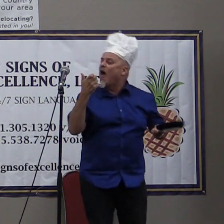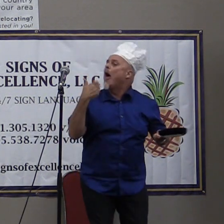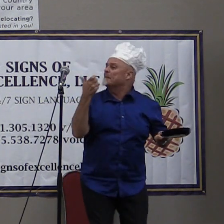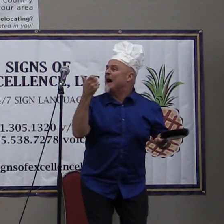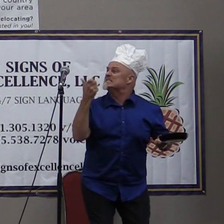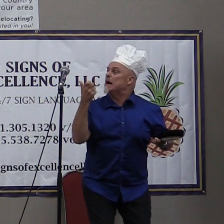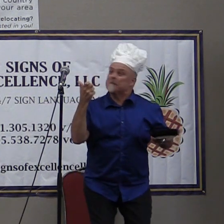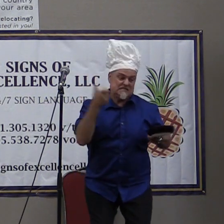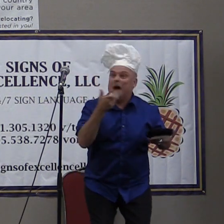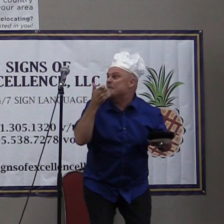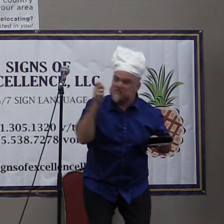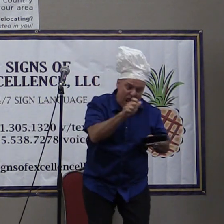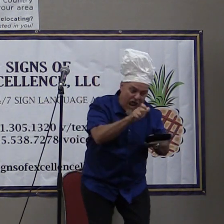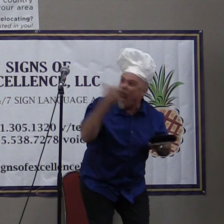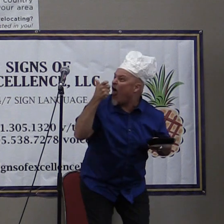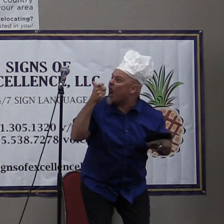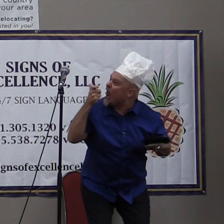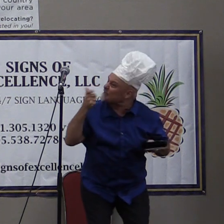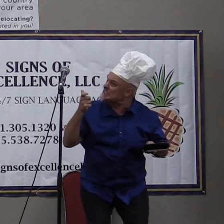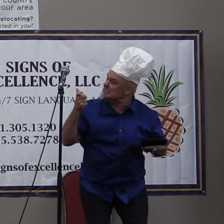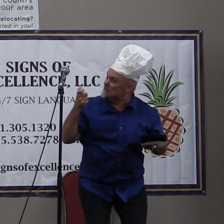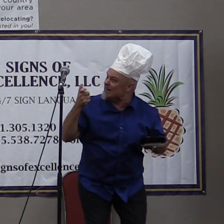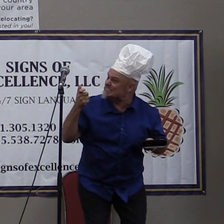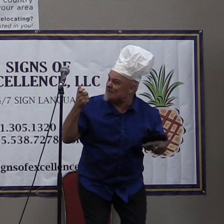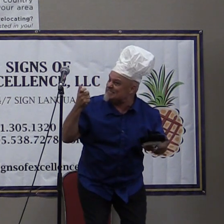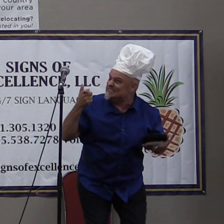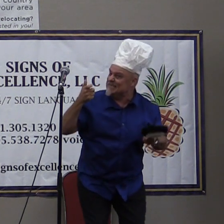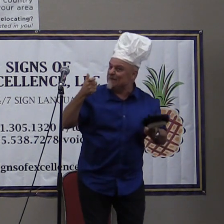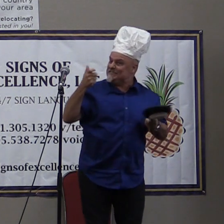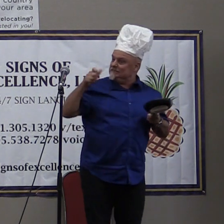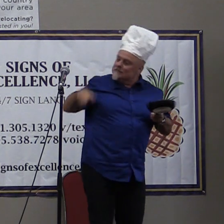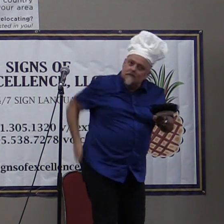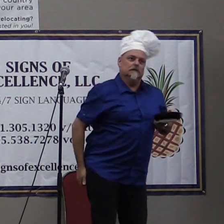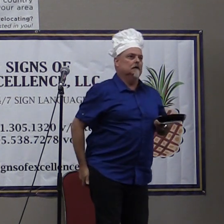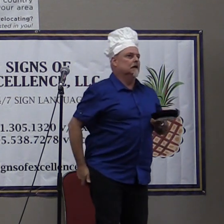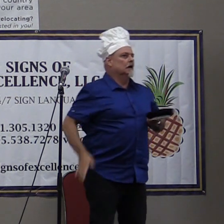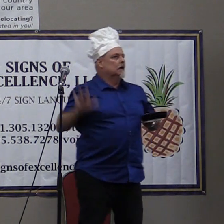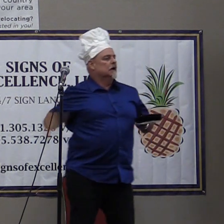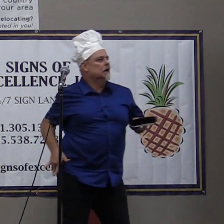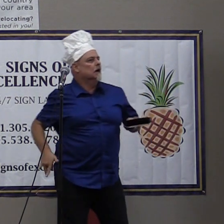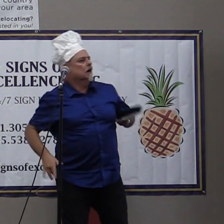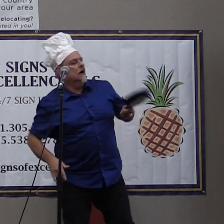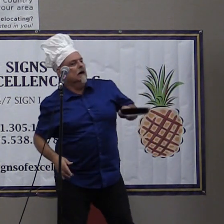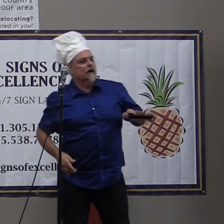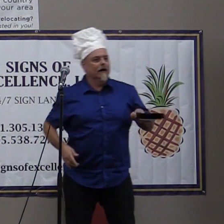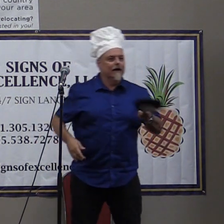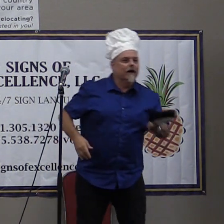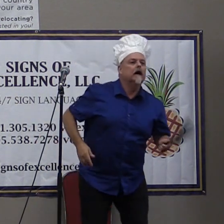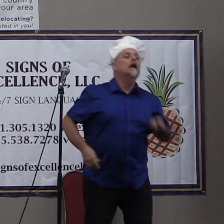Oh yeah. Oh, I know, I'm busy right now. Look at what I'm doing. I'm busy.